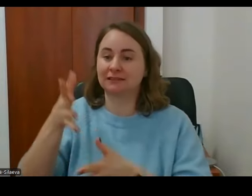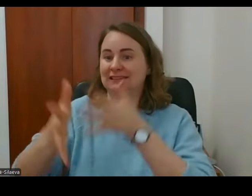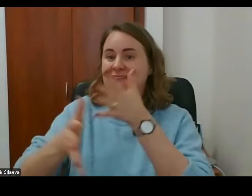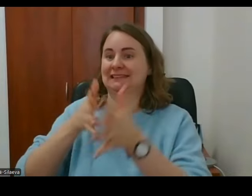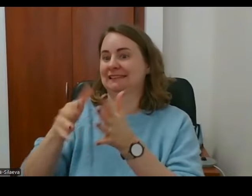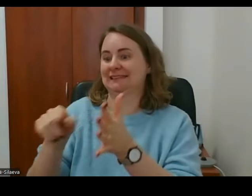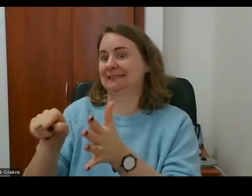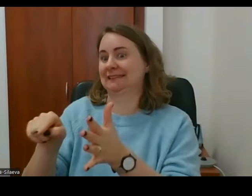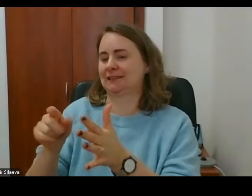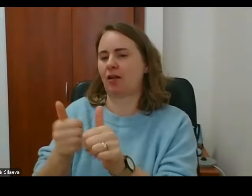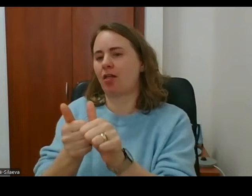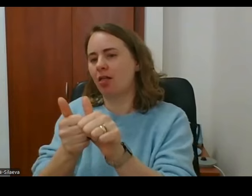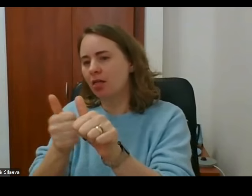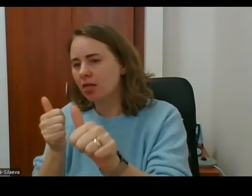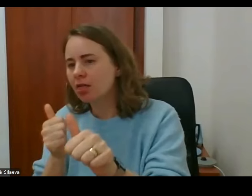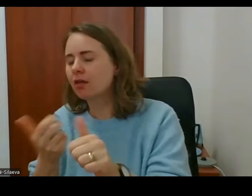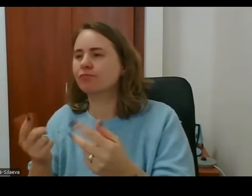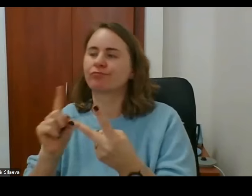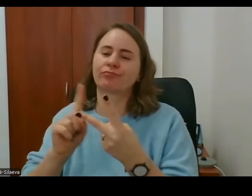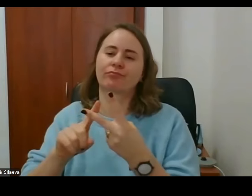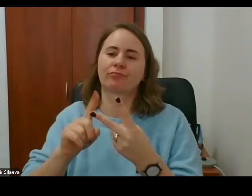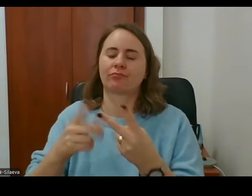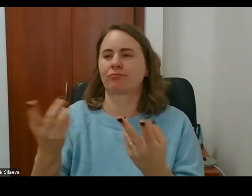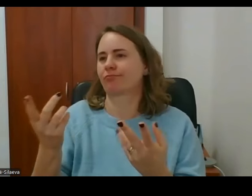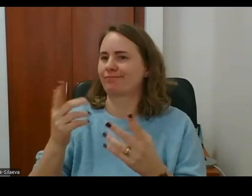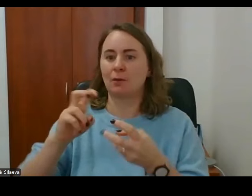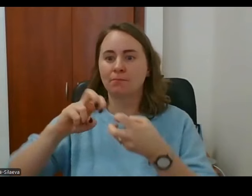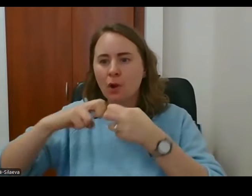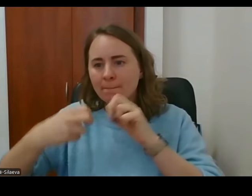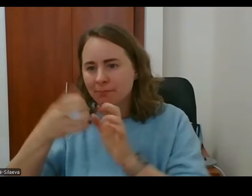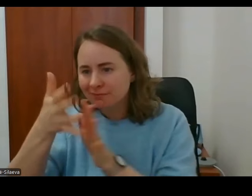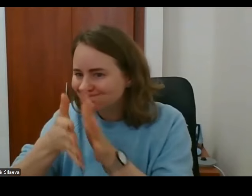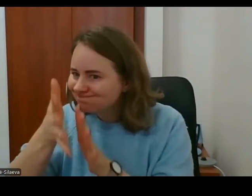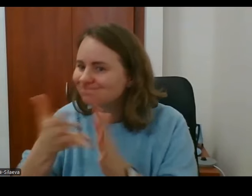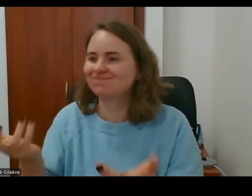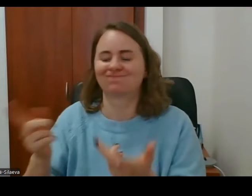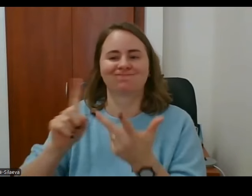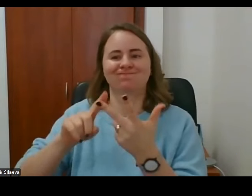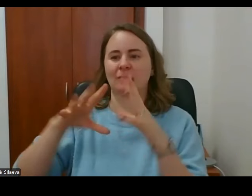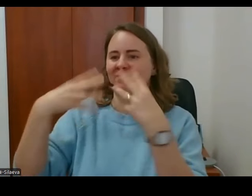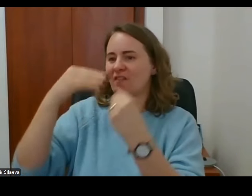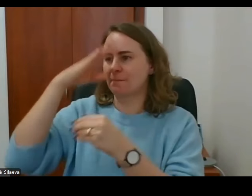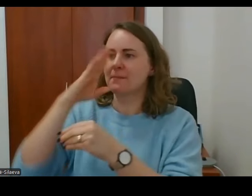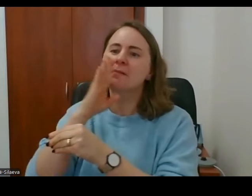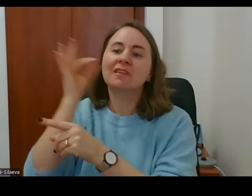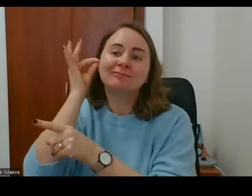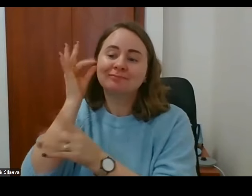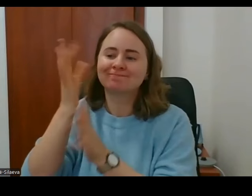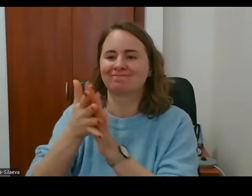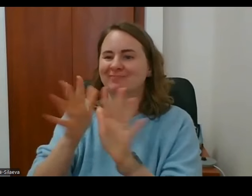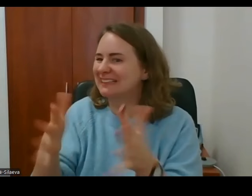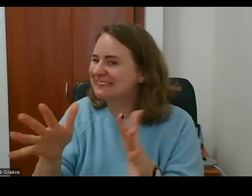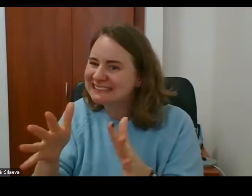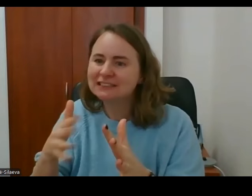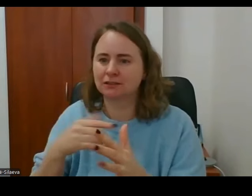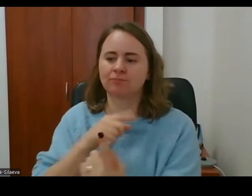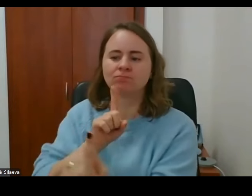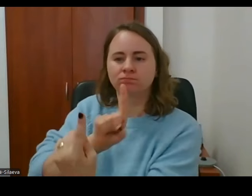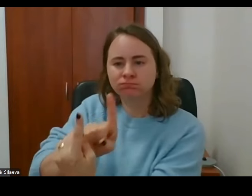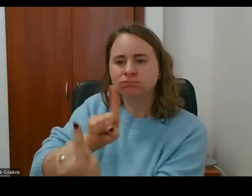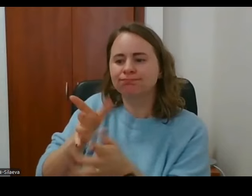now, I work with small children that have a delayed sign language, that have sign language problems. For